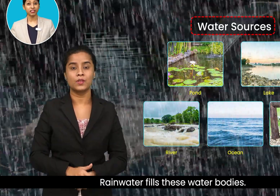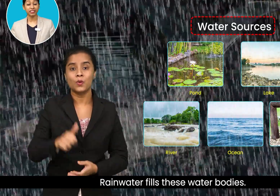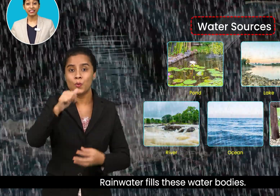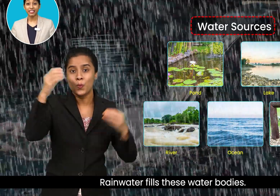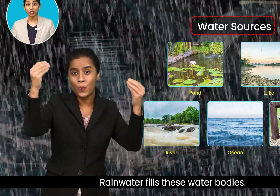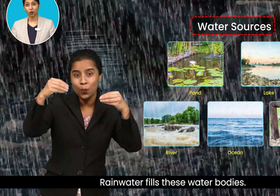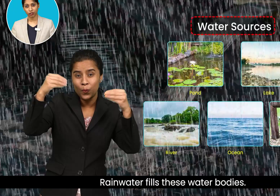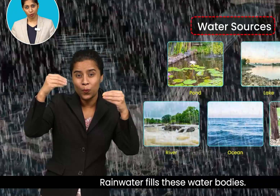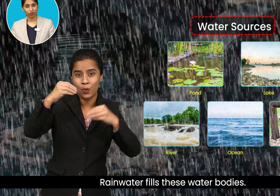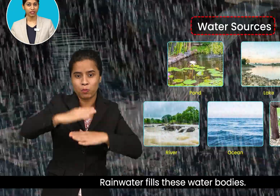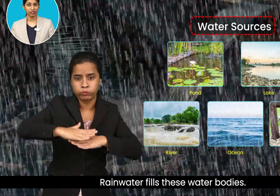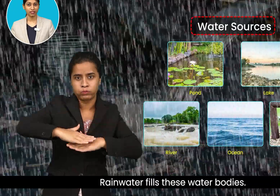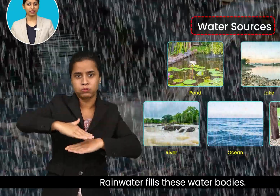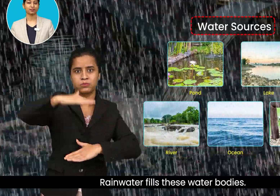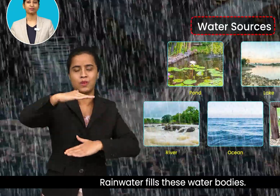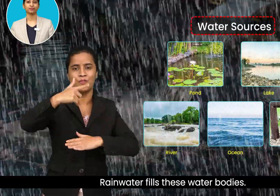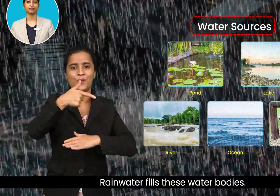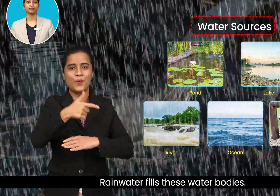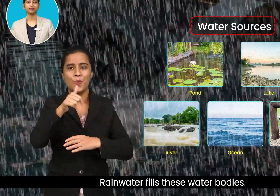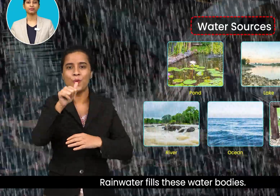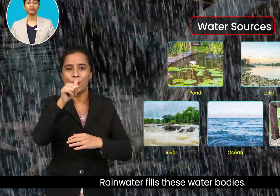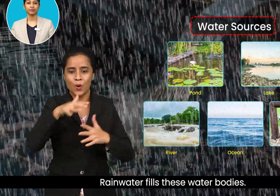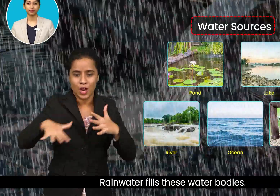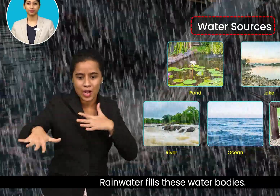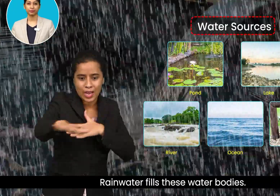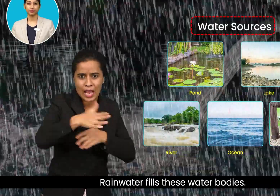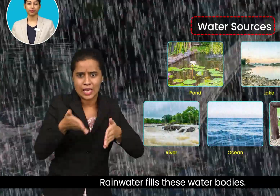Rainwater fills these water bodies.